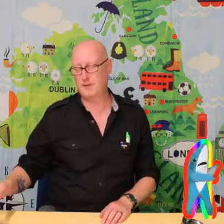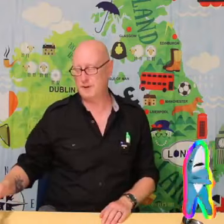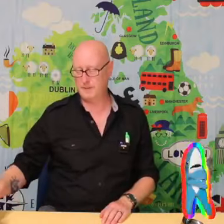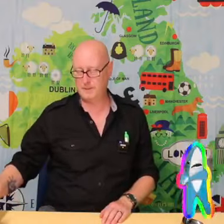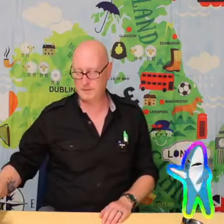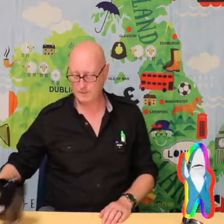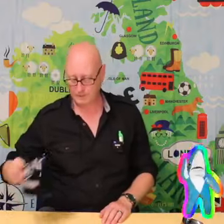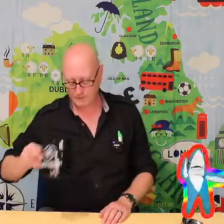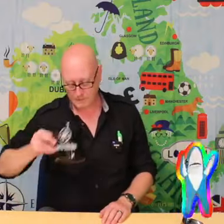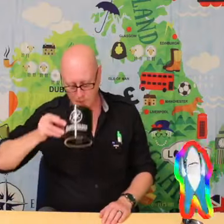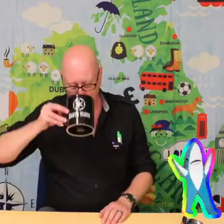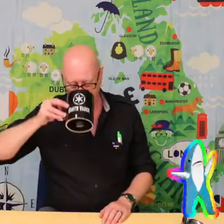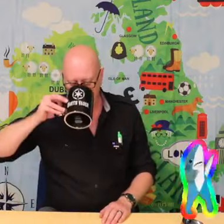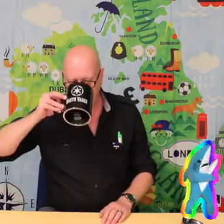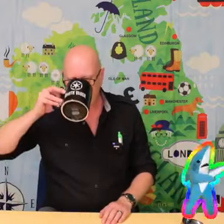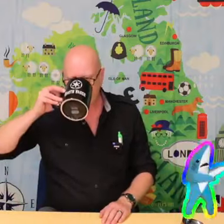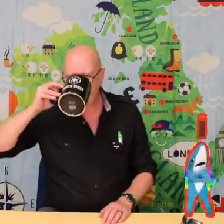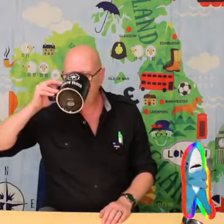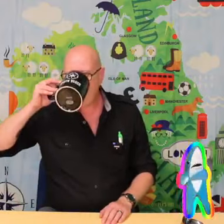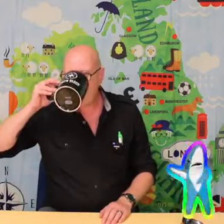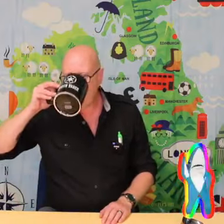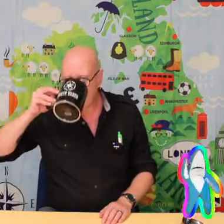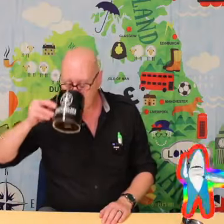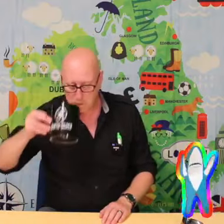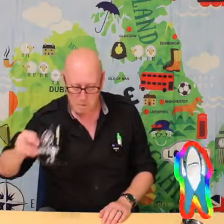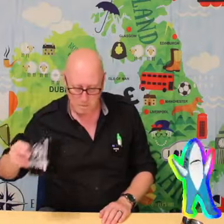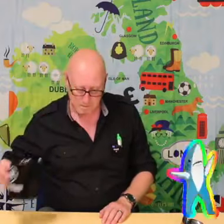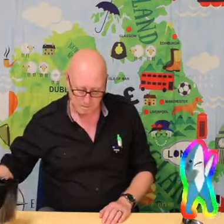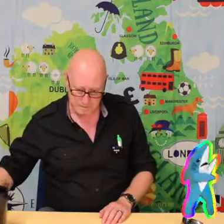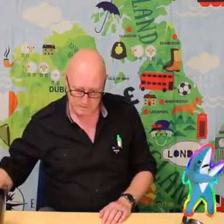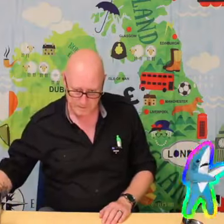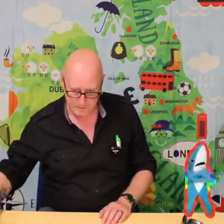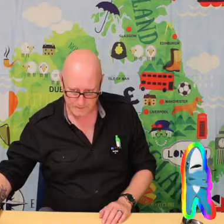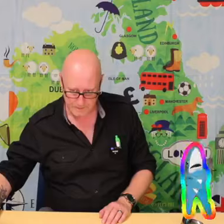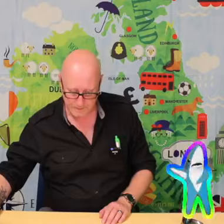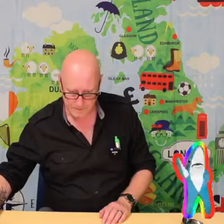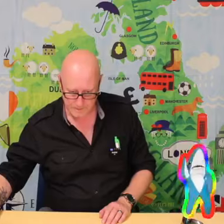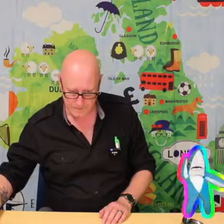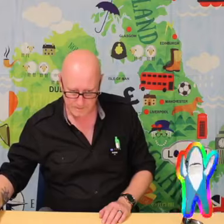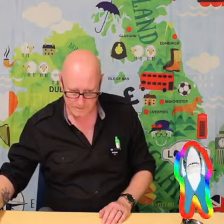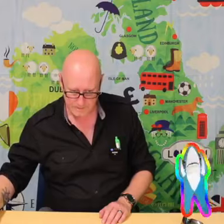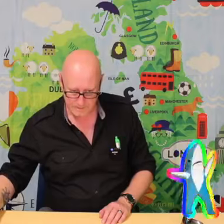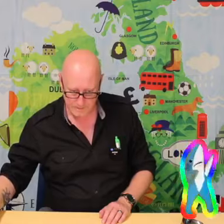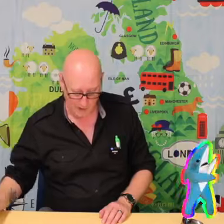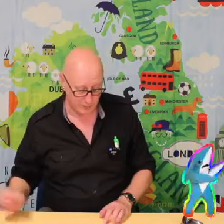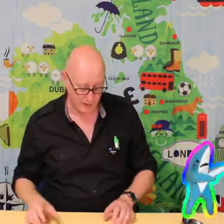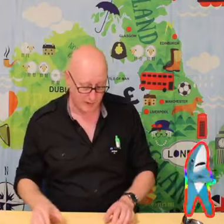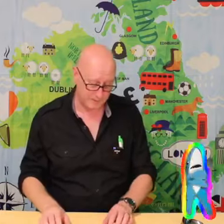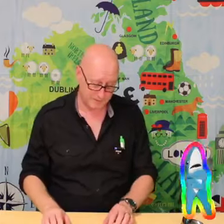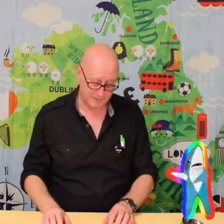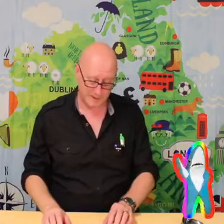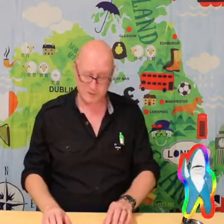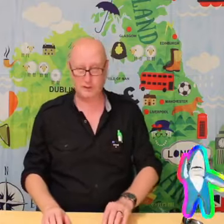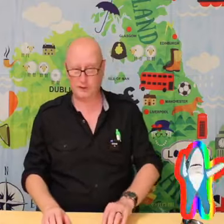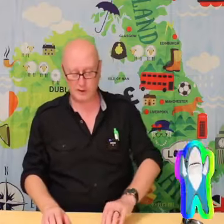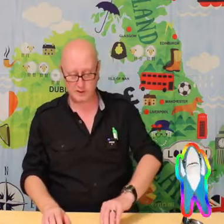Anthony's watching the football tonight. Catherine's saying that Daniel needs to be turned into a GIF. Definitely. Paul's saying hello to